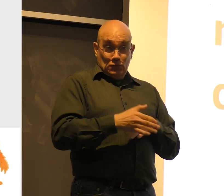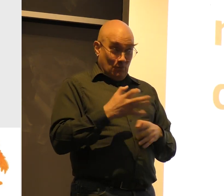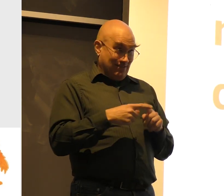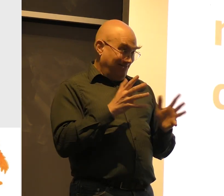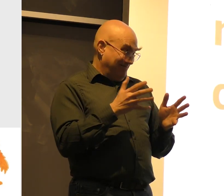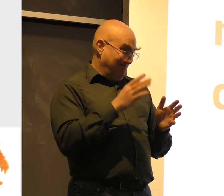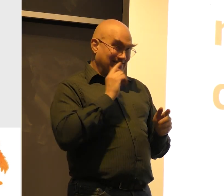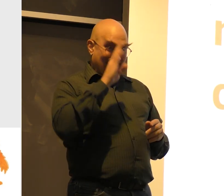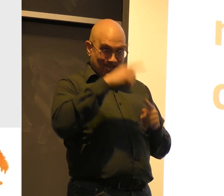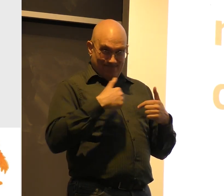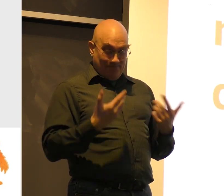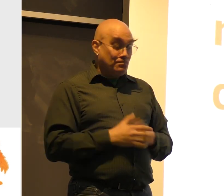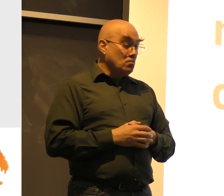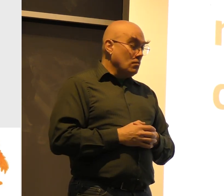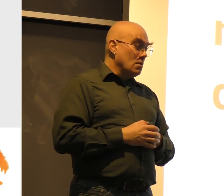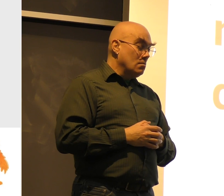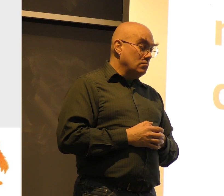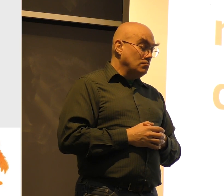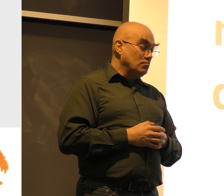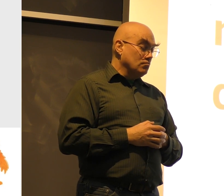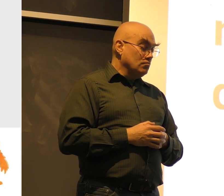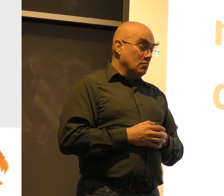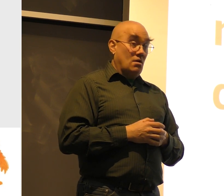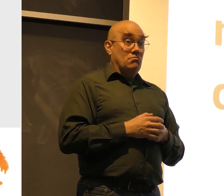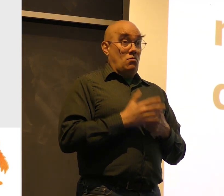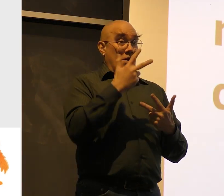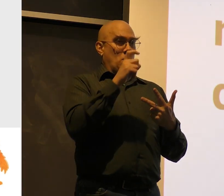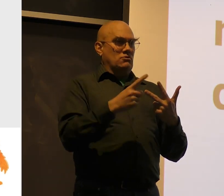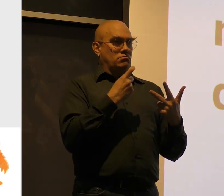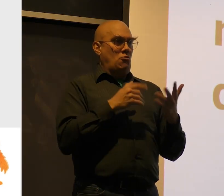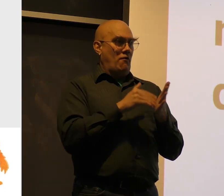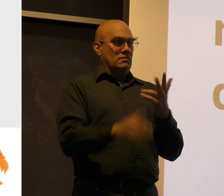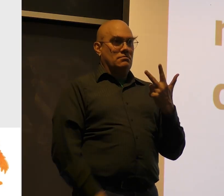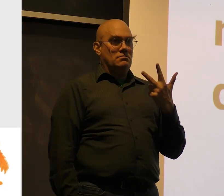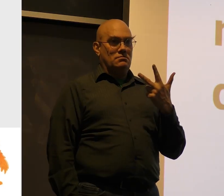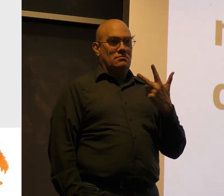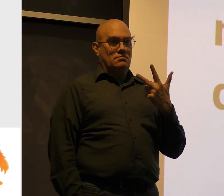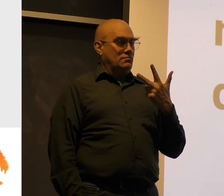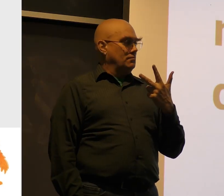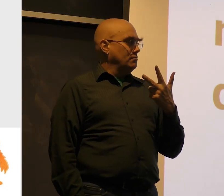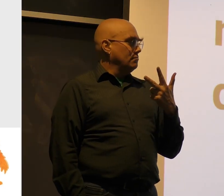I'll be here for a while. If you want to talk, come by and say hi. But 3 questions come up again and again.